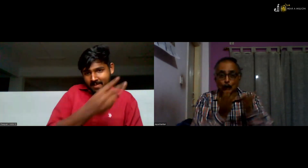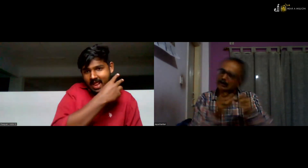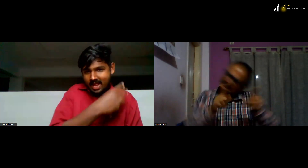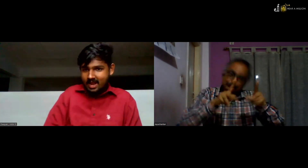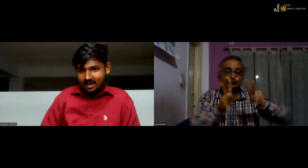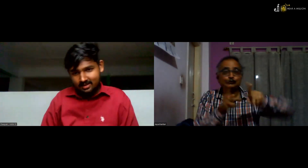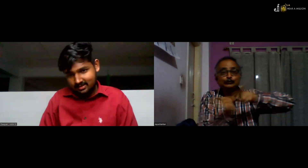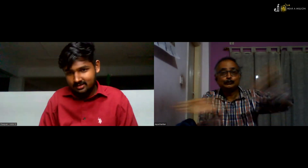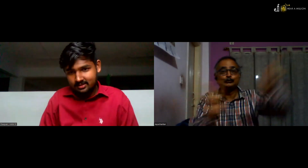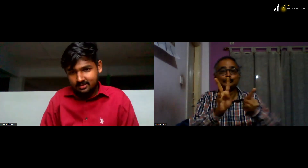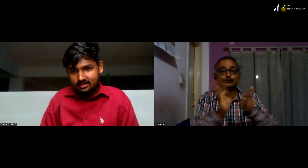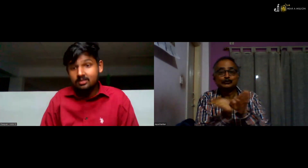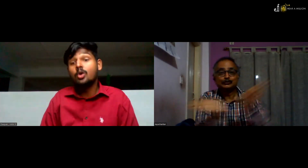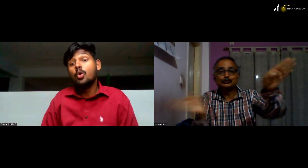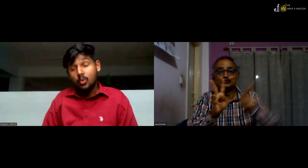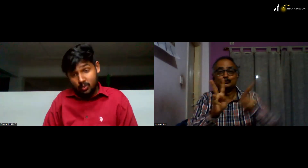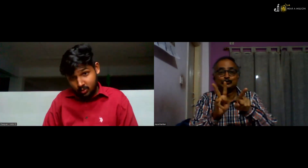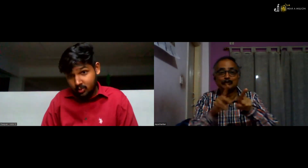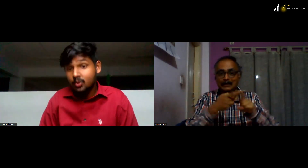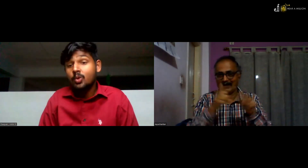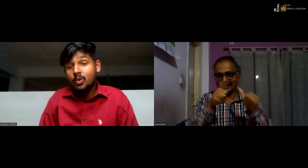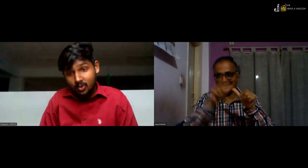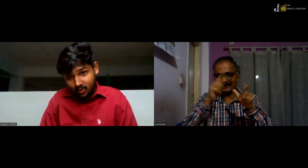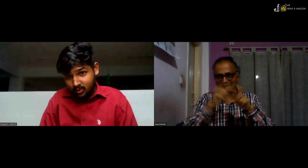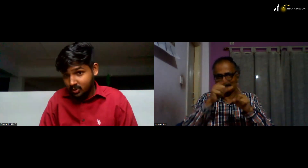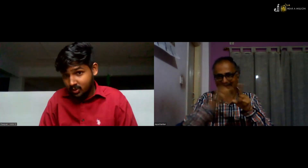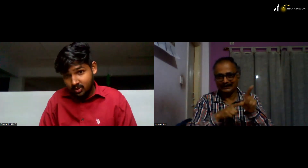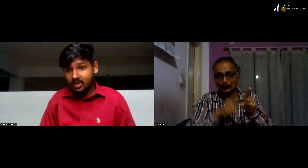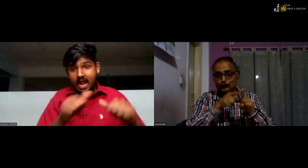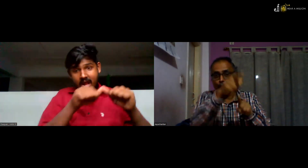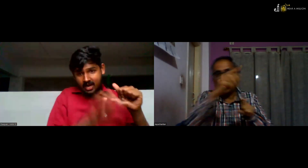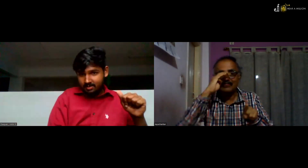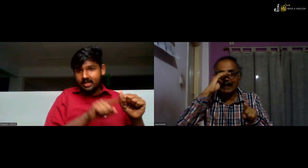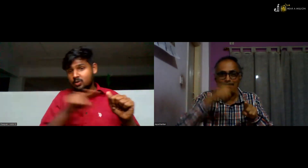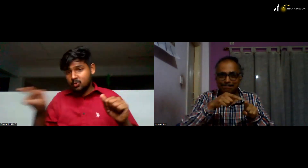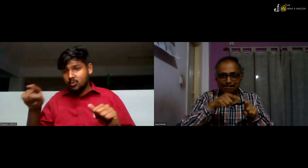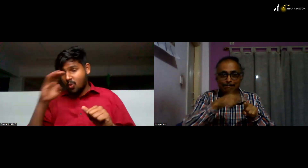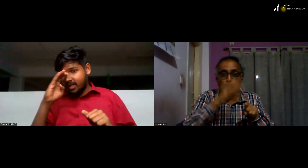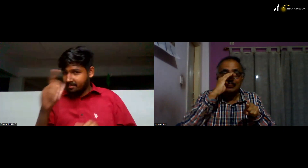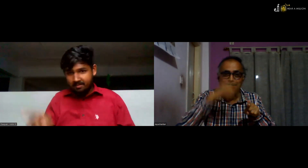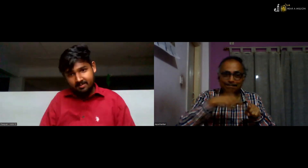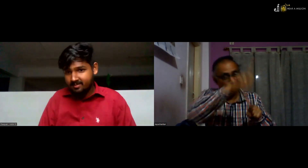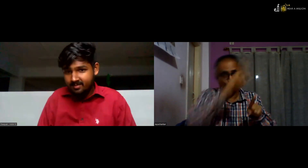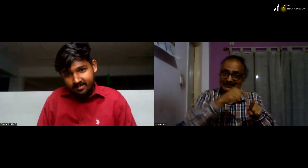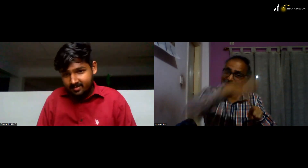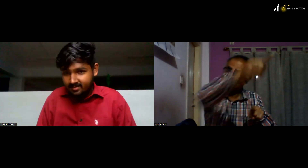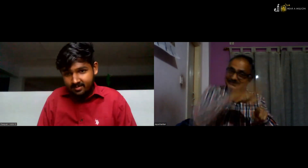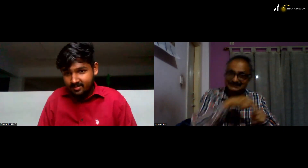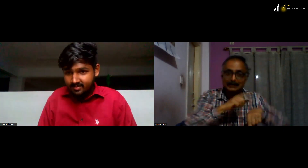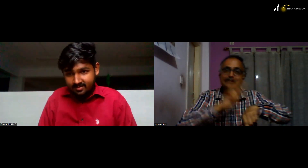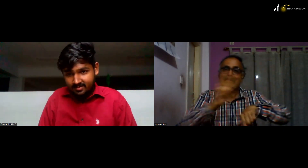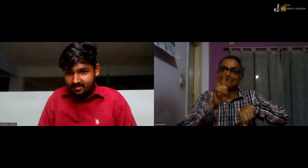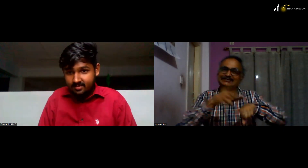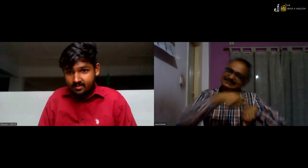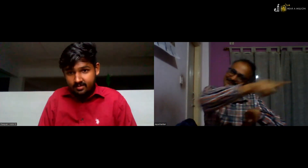it if you're going back, so the two ways round trip will, the duration would be